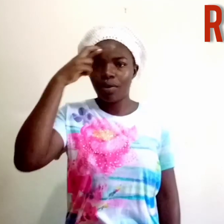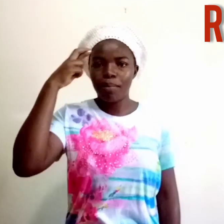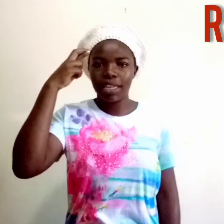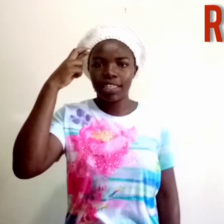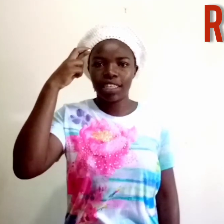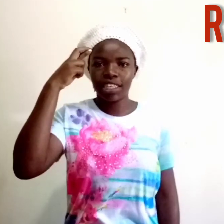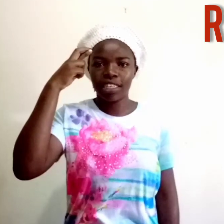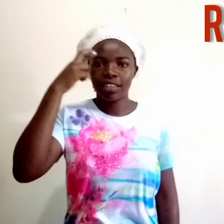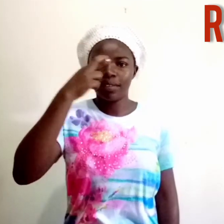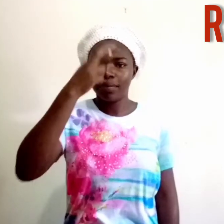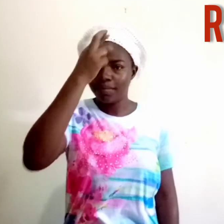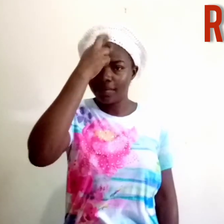Romans,